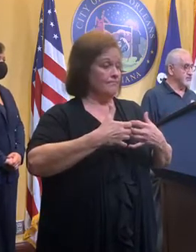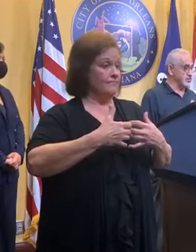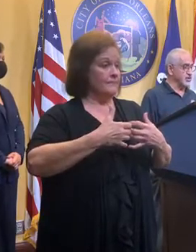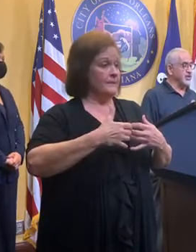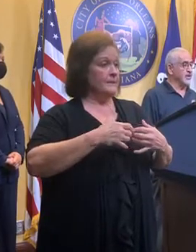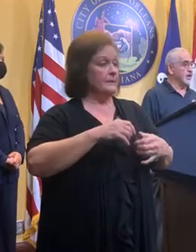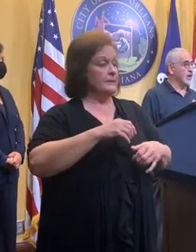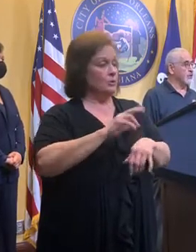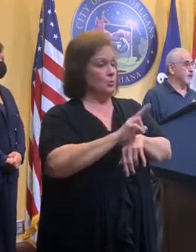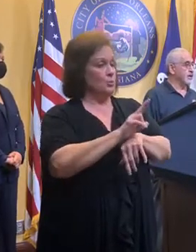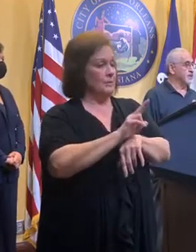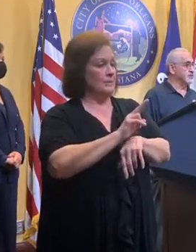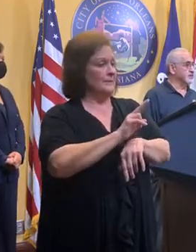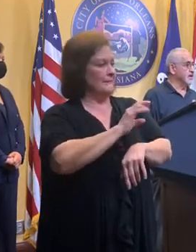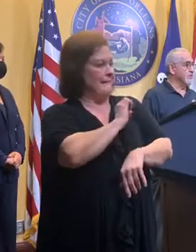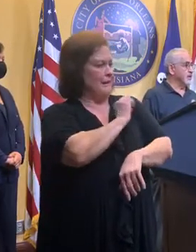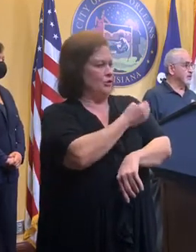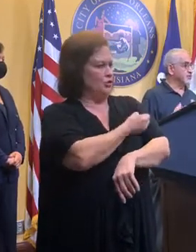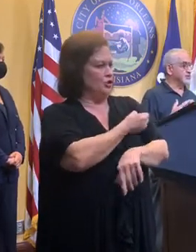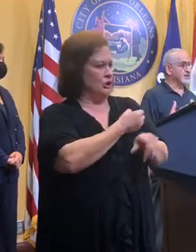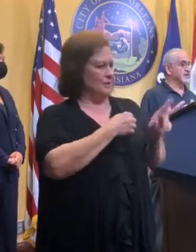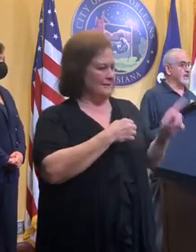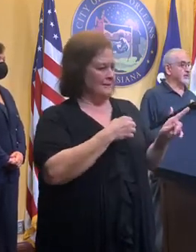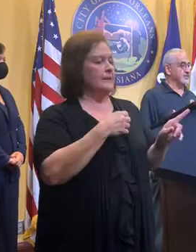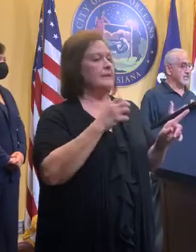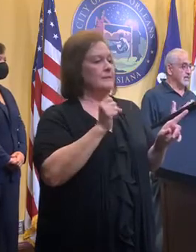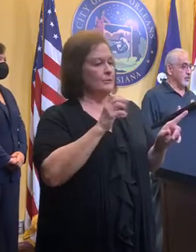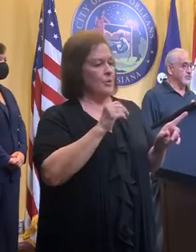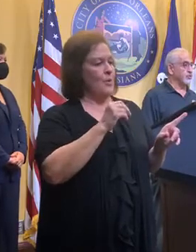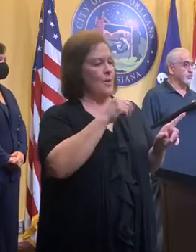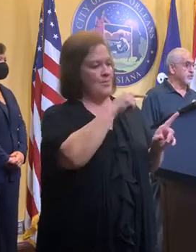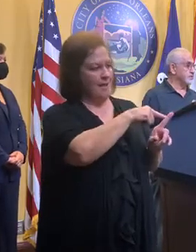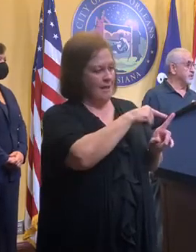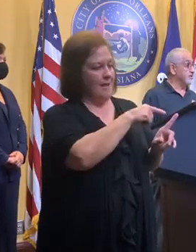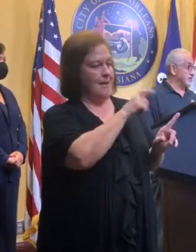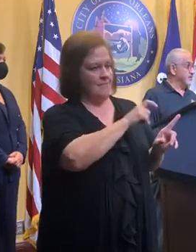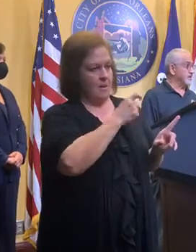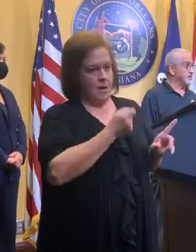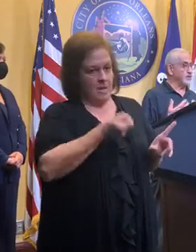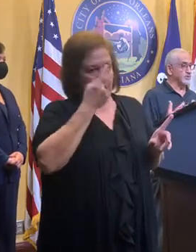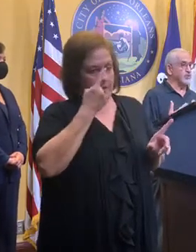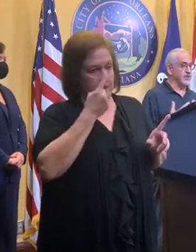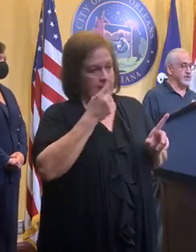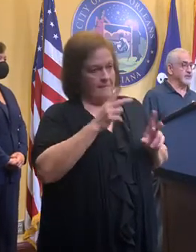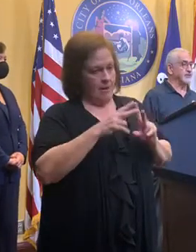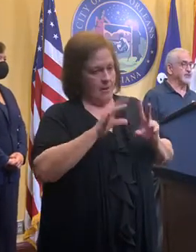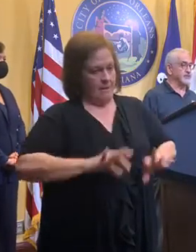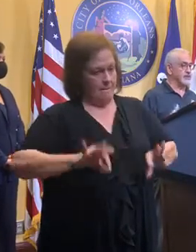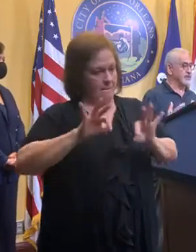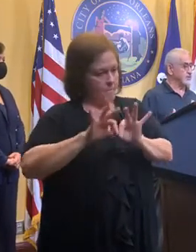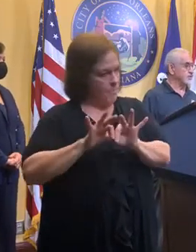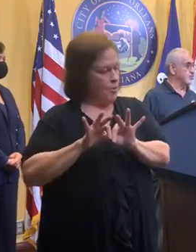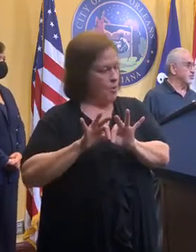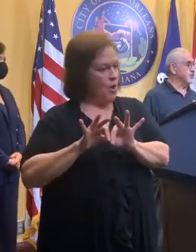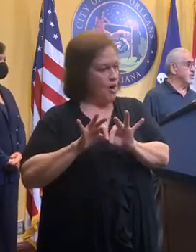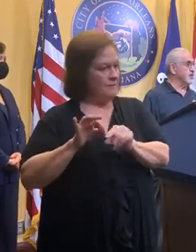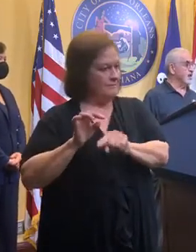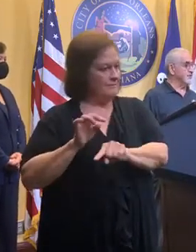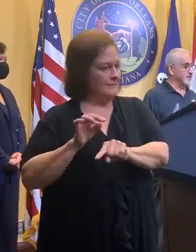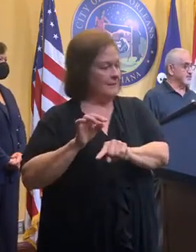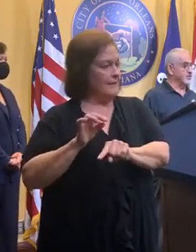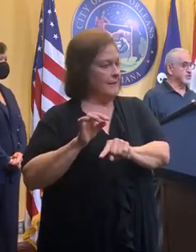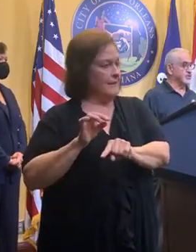with Entergy, our partners, making sure that they understand how important it is that we communicate if there's any